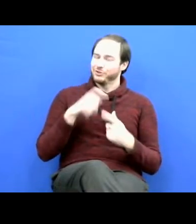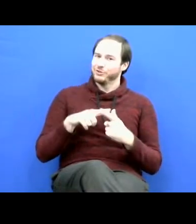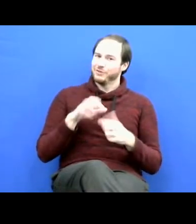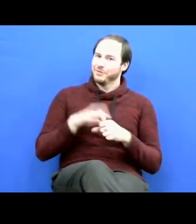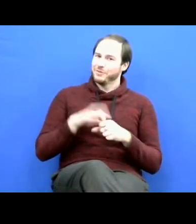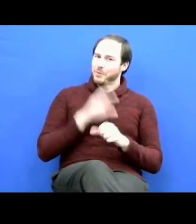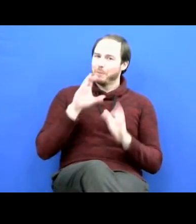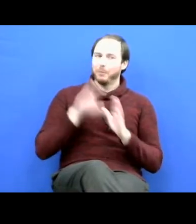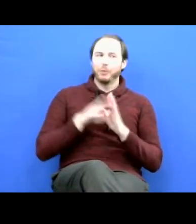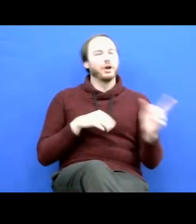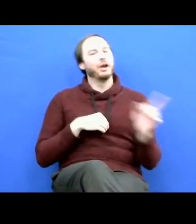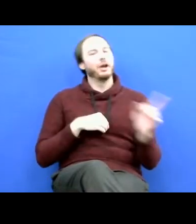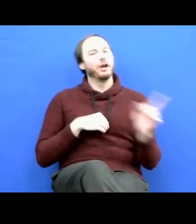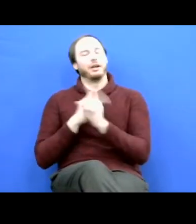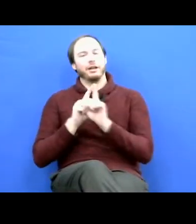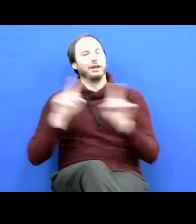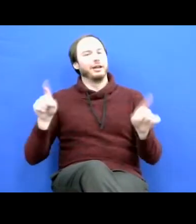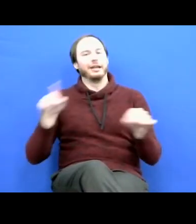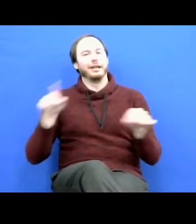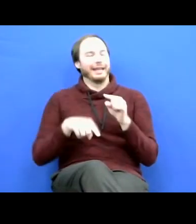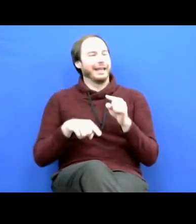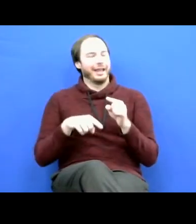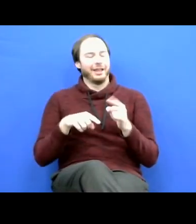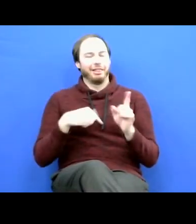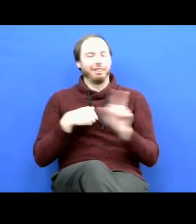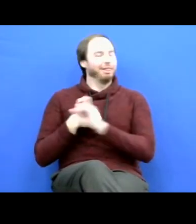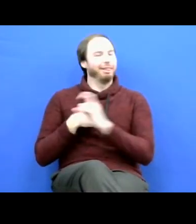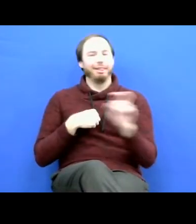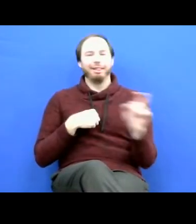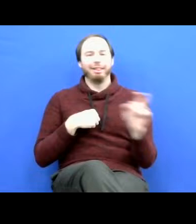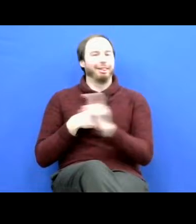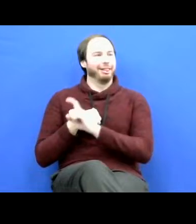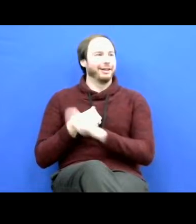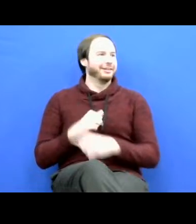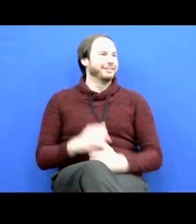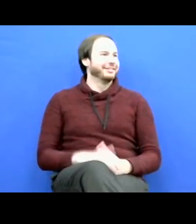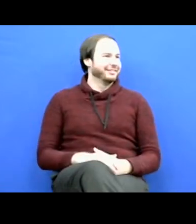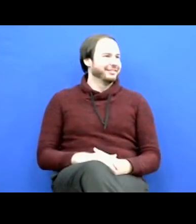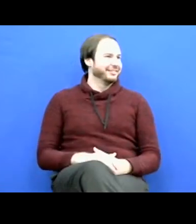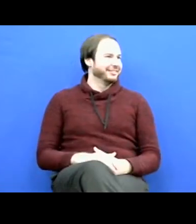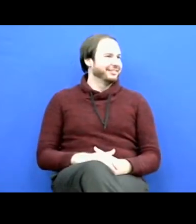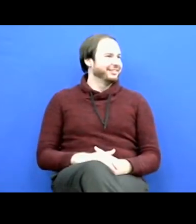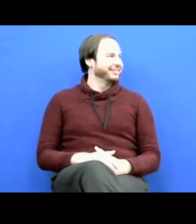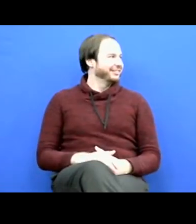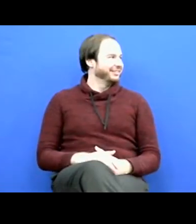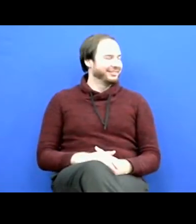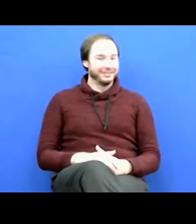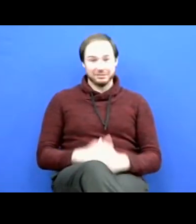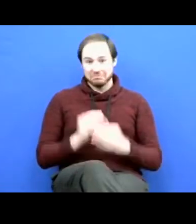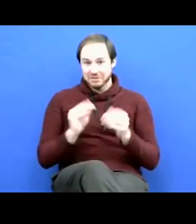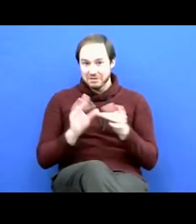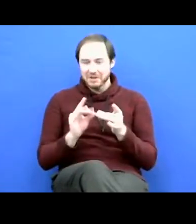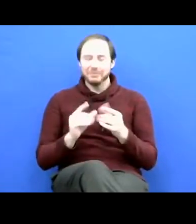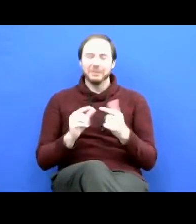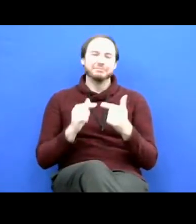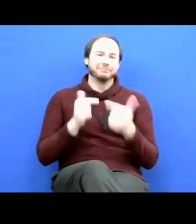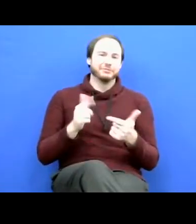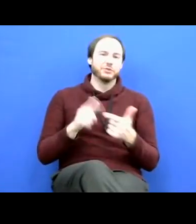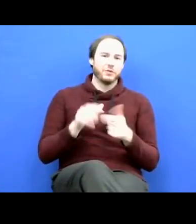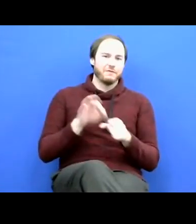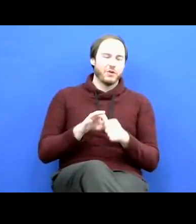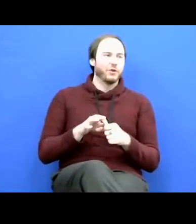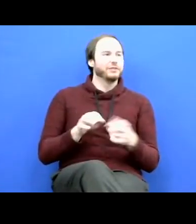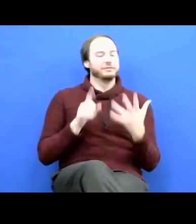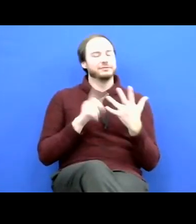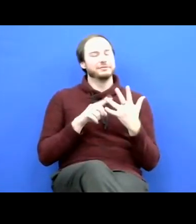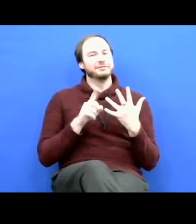you locations weren't at here. I multiple couldn't locations call at the roll. once, That's so right. it's difficult. Yep. Hearing no further comment, please call the roll.